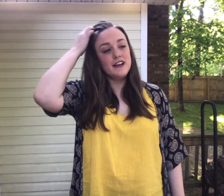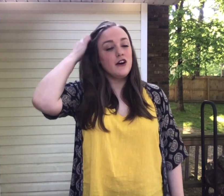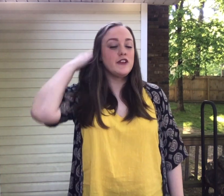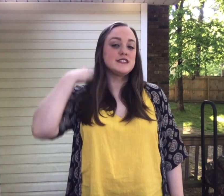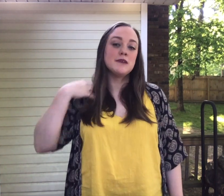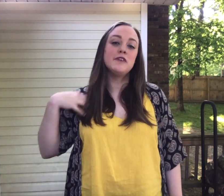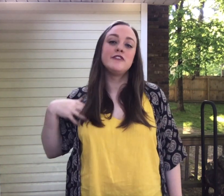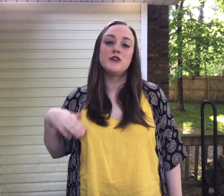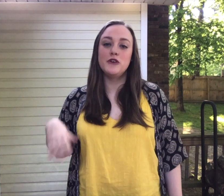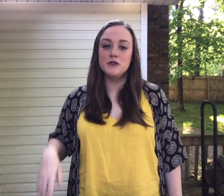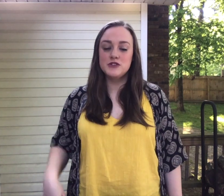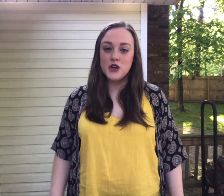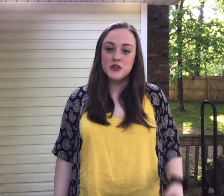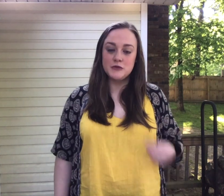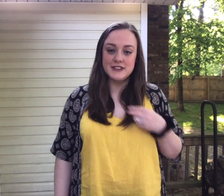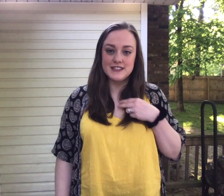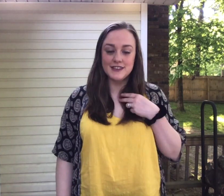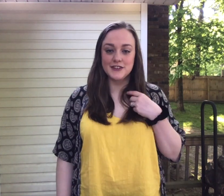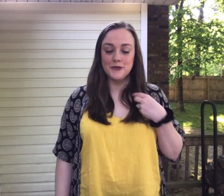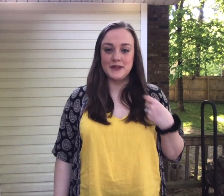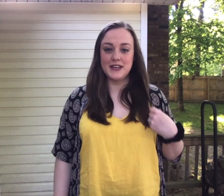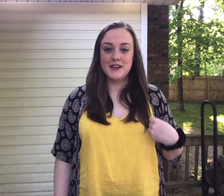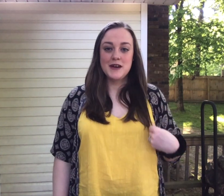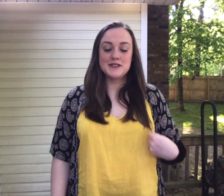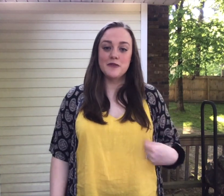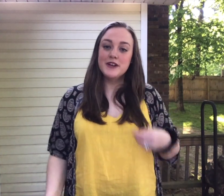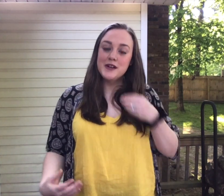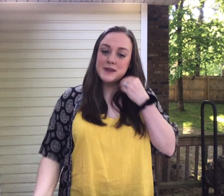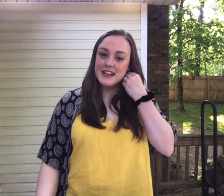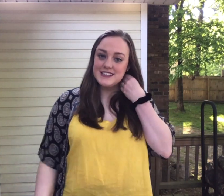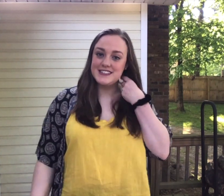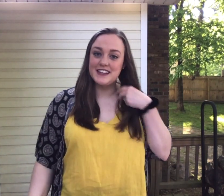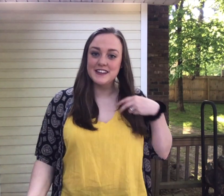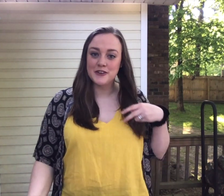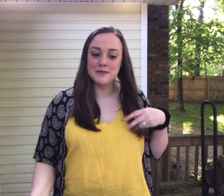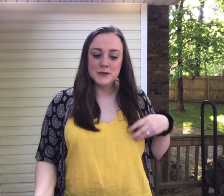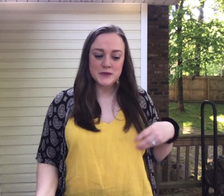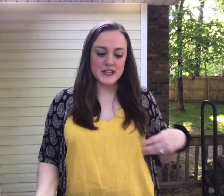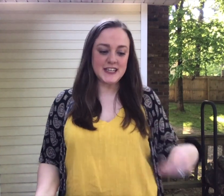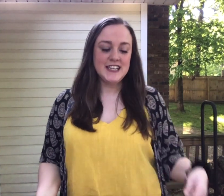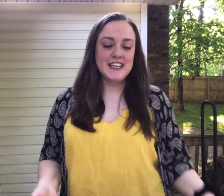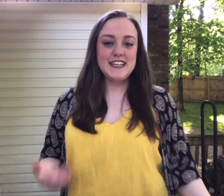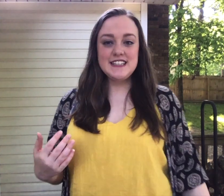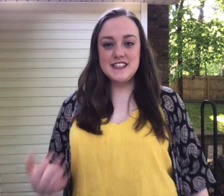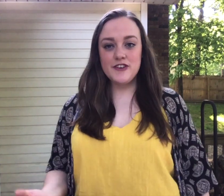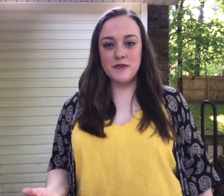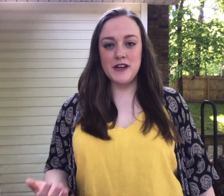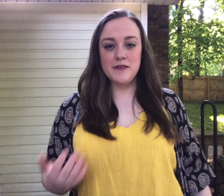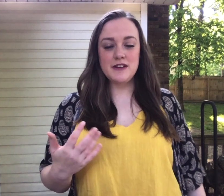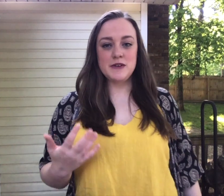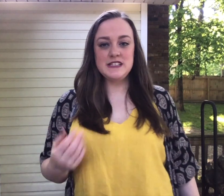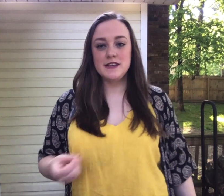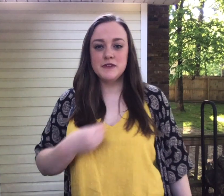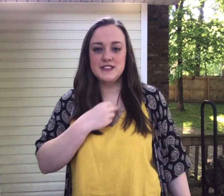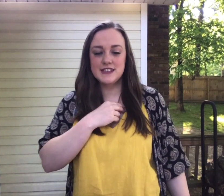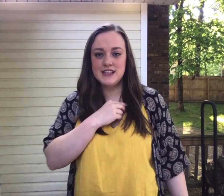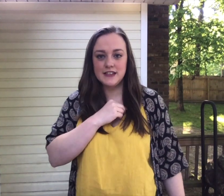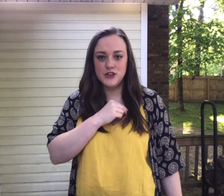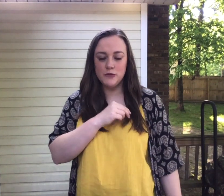that some of you struggled with this a little bit, so we're going to practice it a little more in a different way. We did it with tic-tac-toe before,